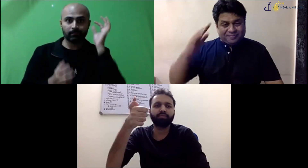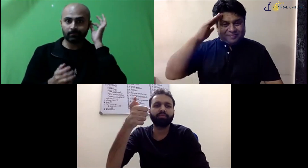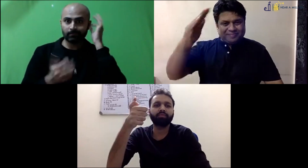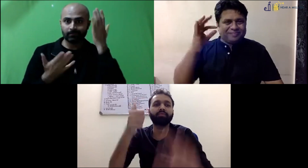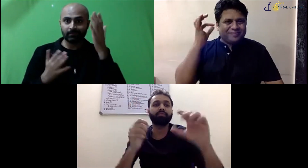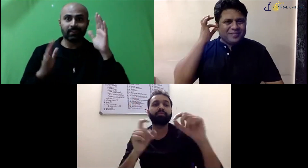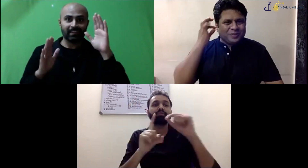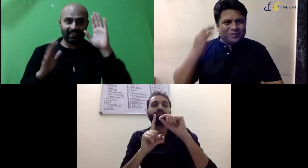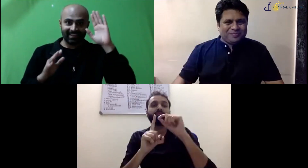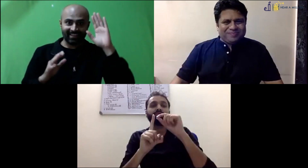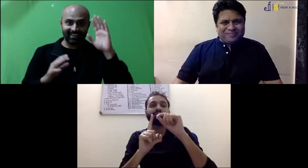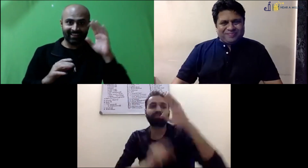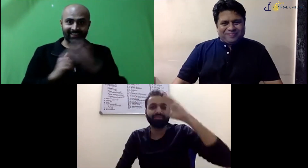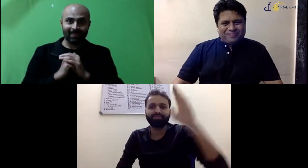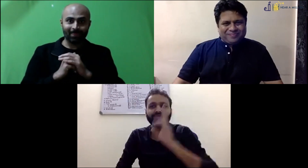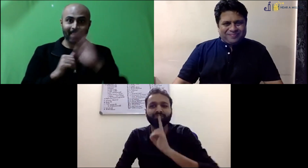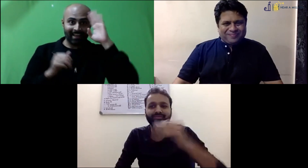Yes, Mr. Rahul.